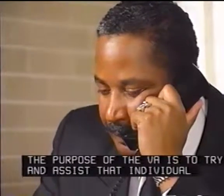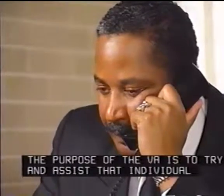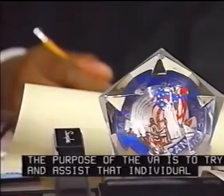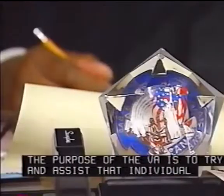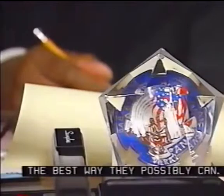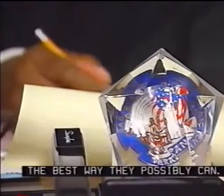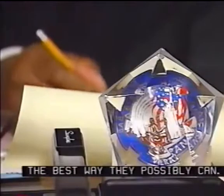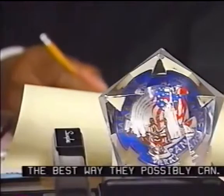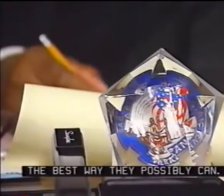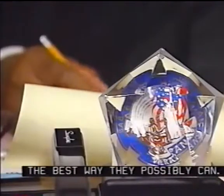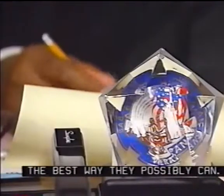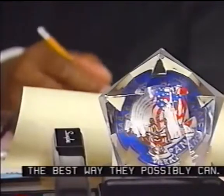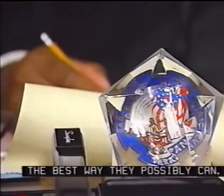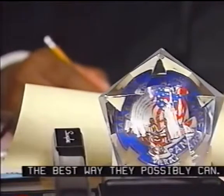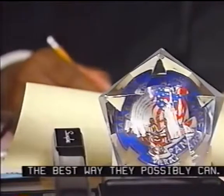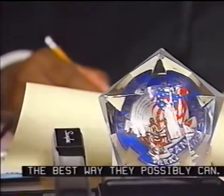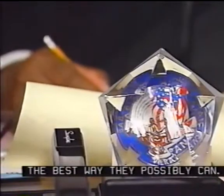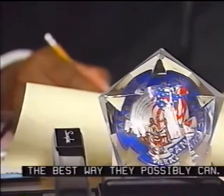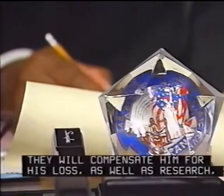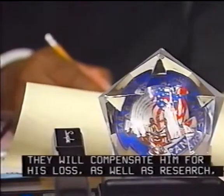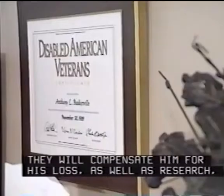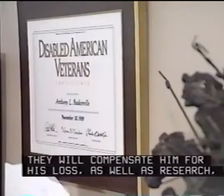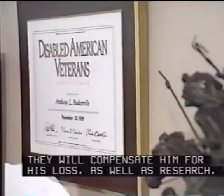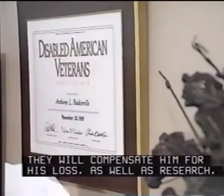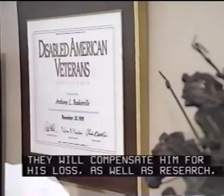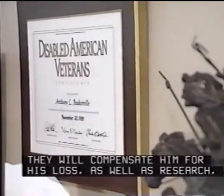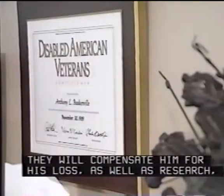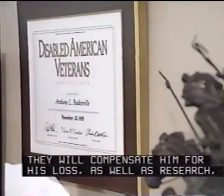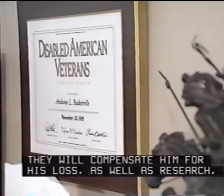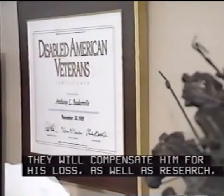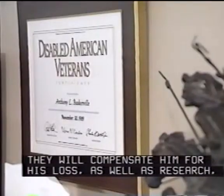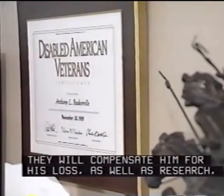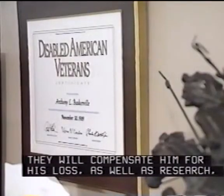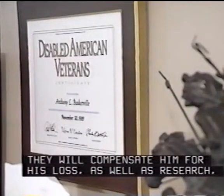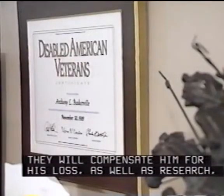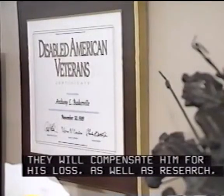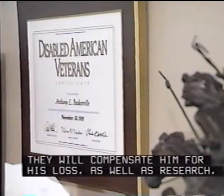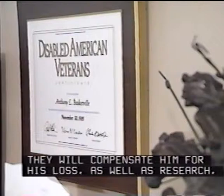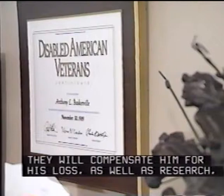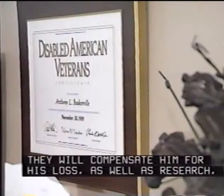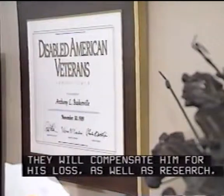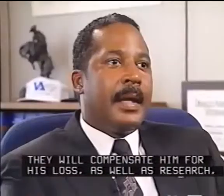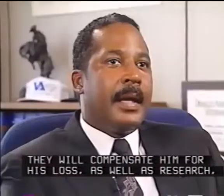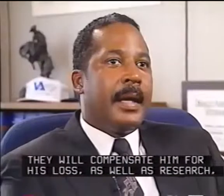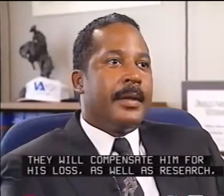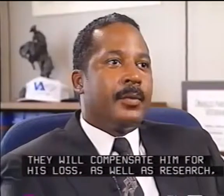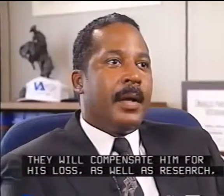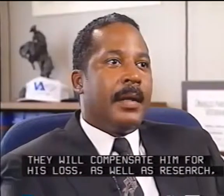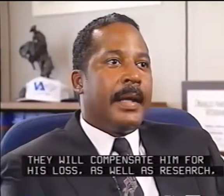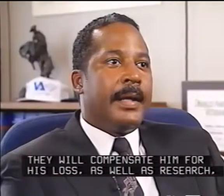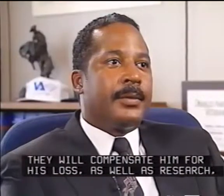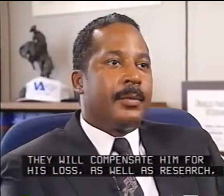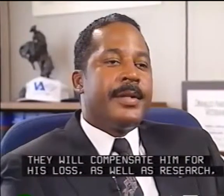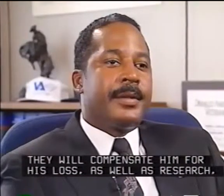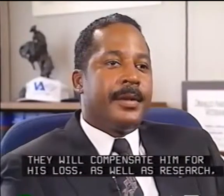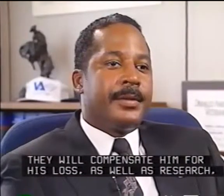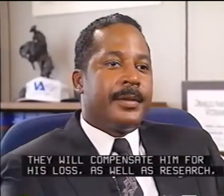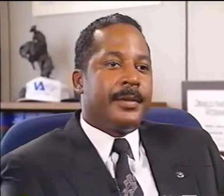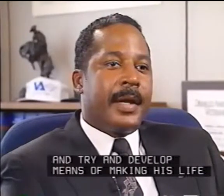the best way they possibly can. They will compensate him for his loss as well as research and try